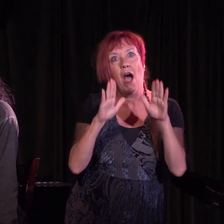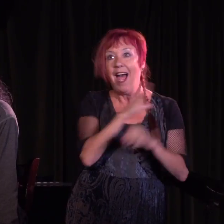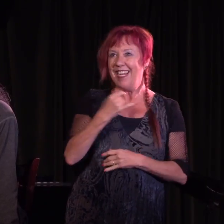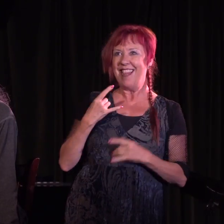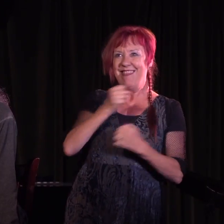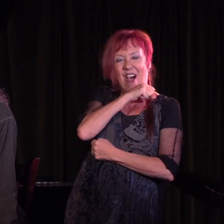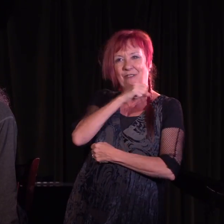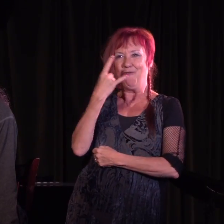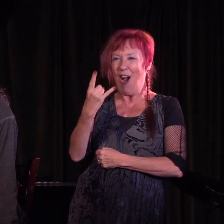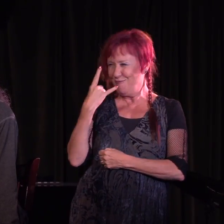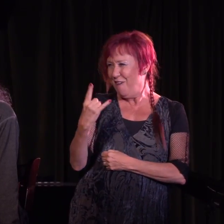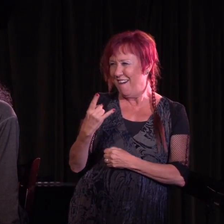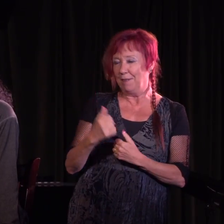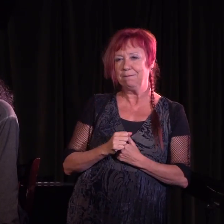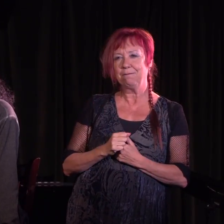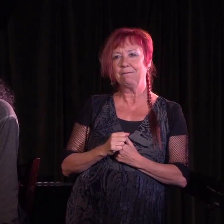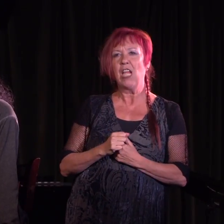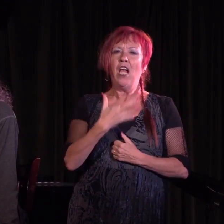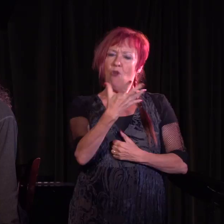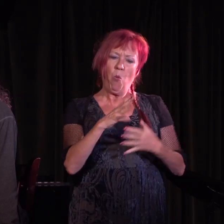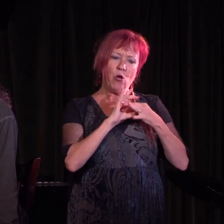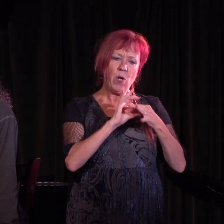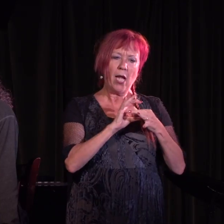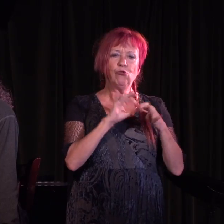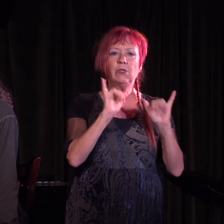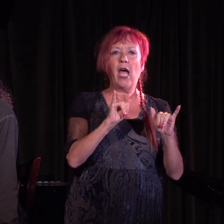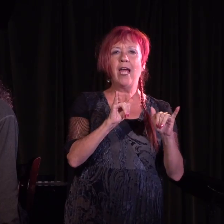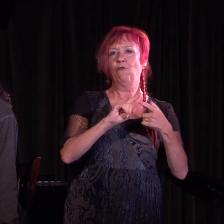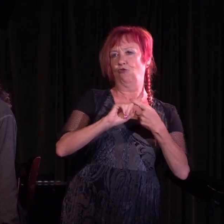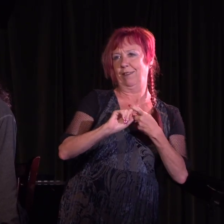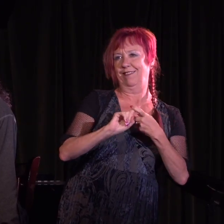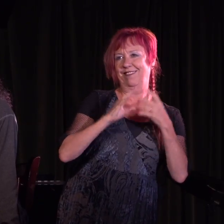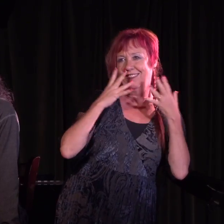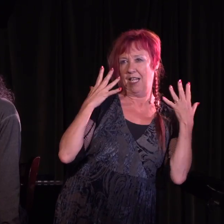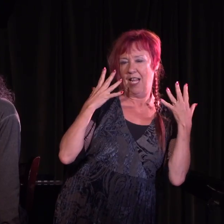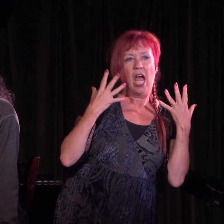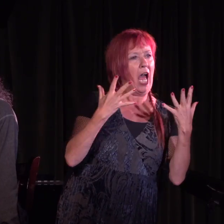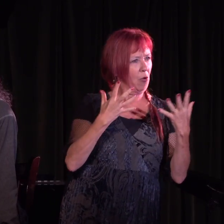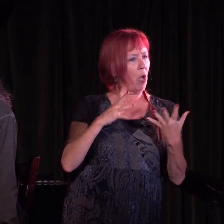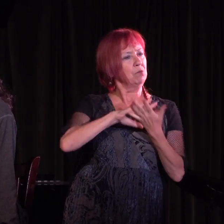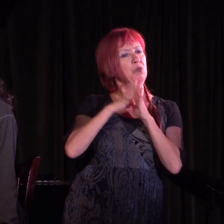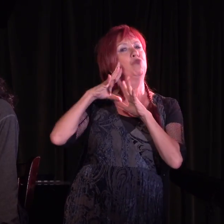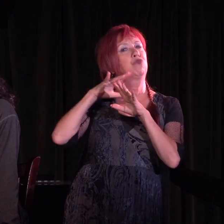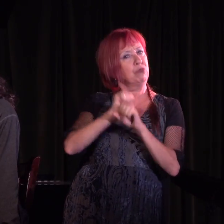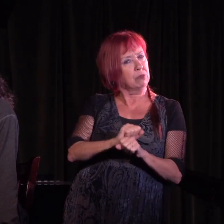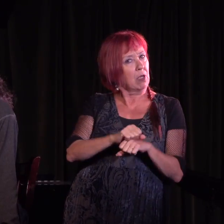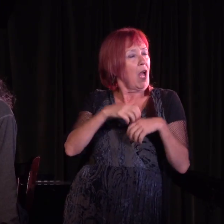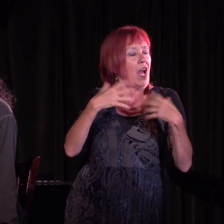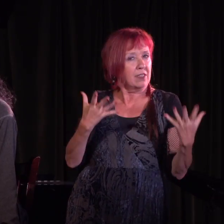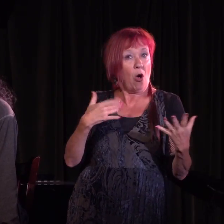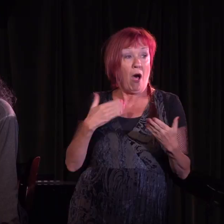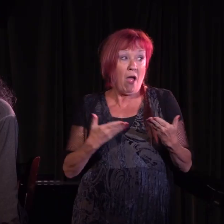roll. I wanted our relationship to stay friendly and that we got to know each other's stuff. So,